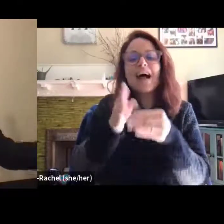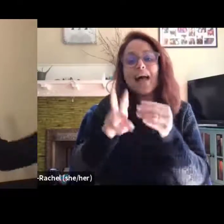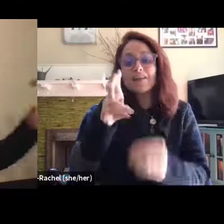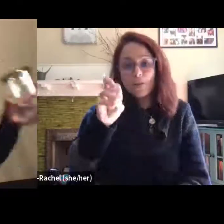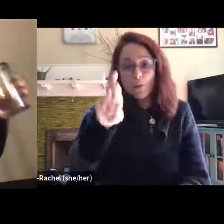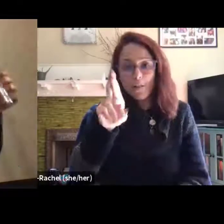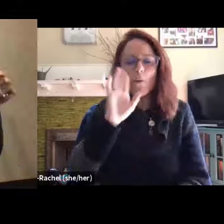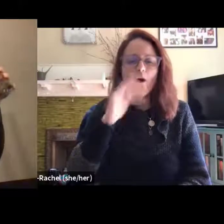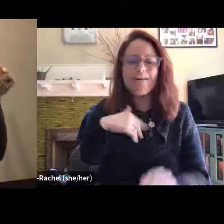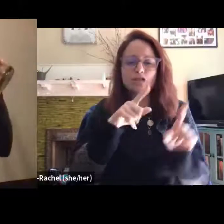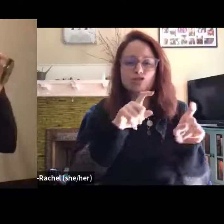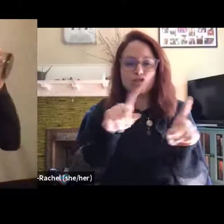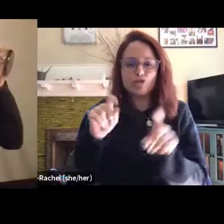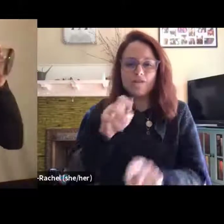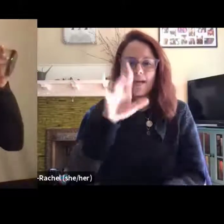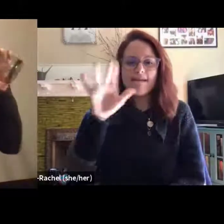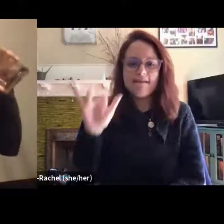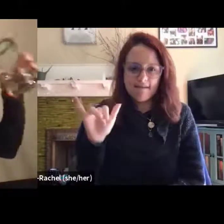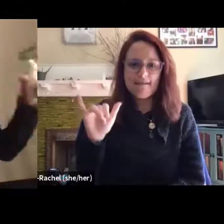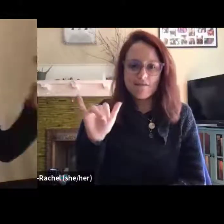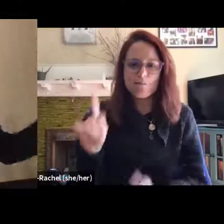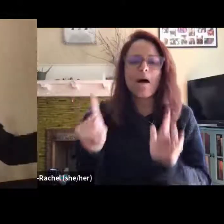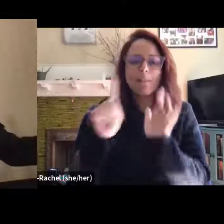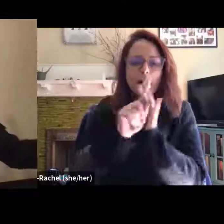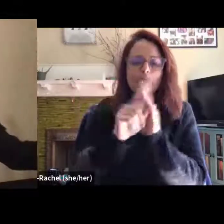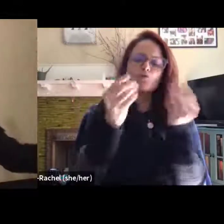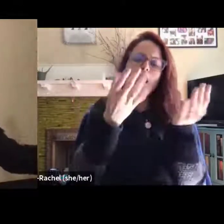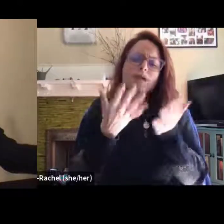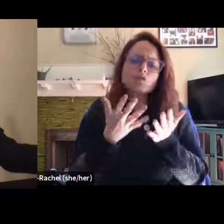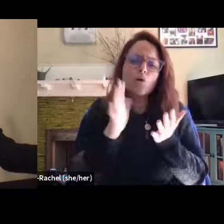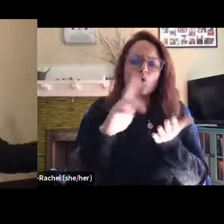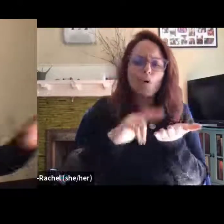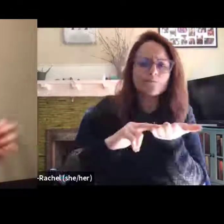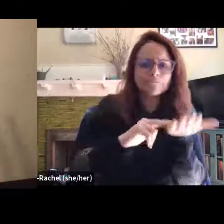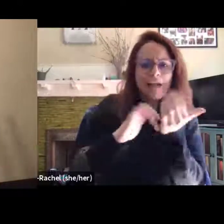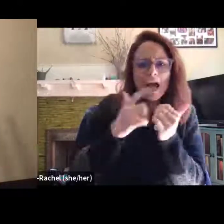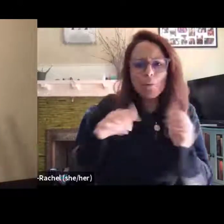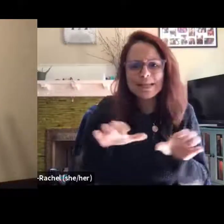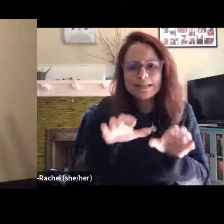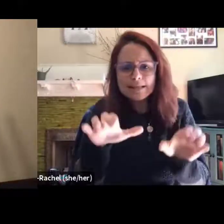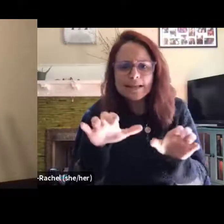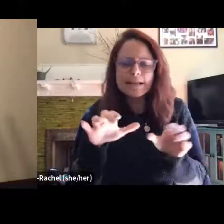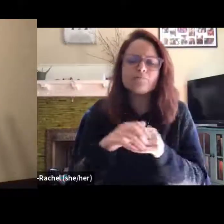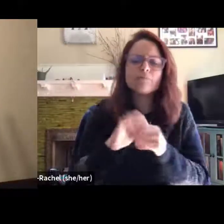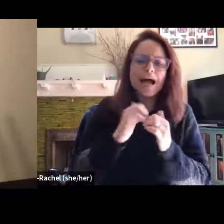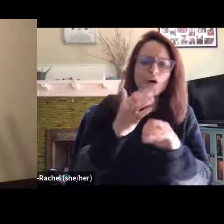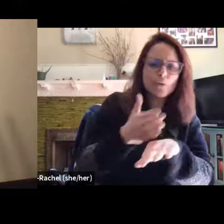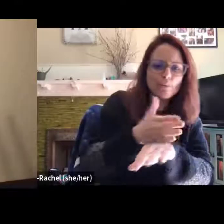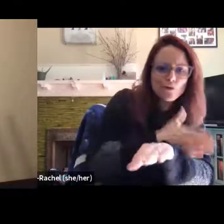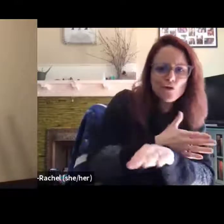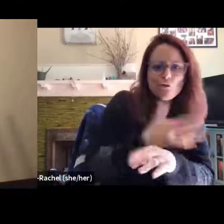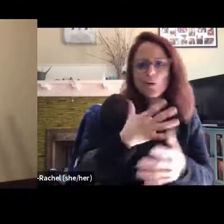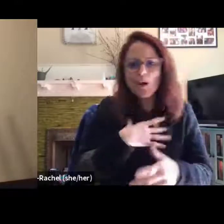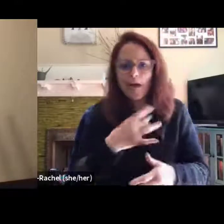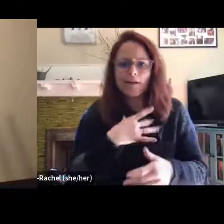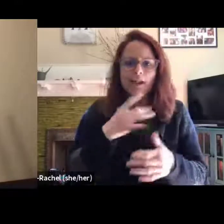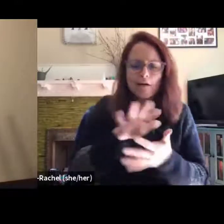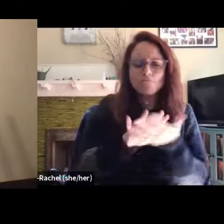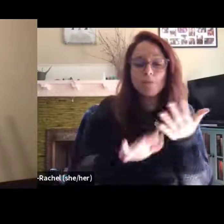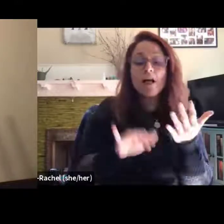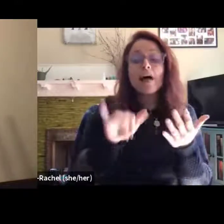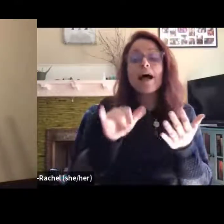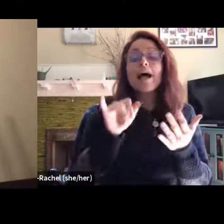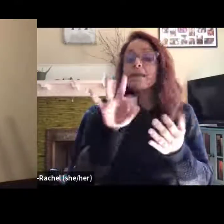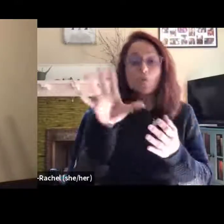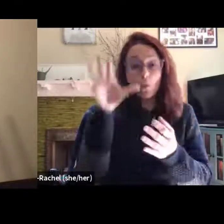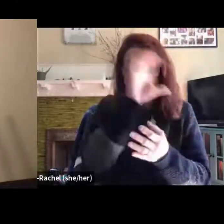be a survey that will pop up to let us know how we did and how we can improve. And in case you missed it, we'll send you an email with